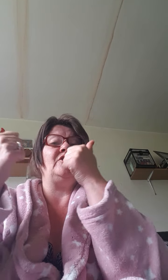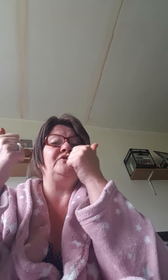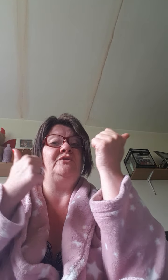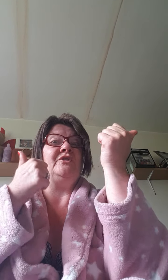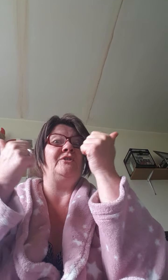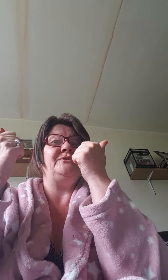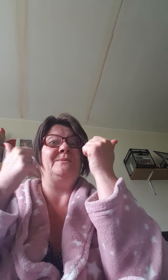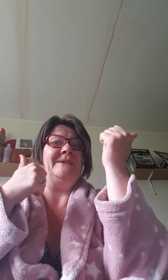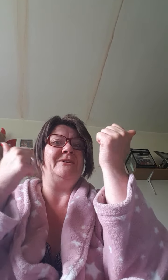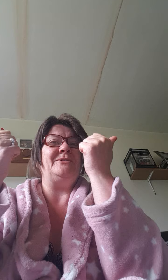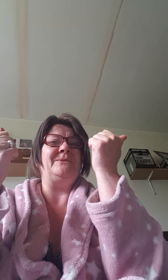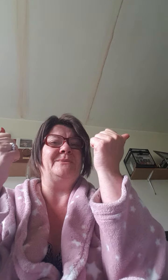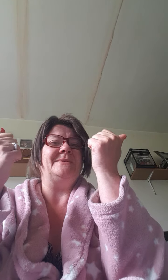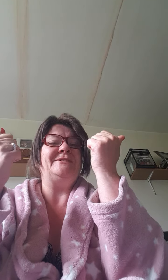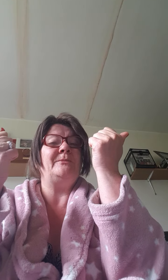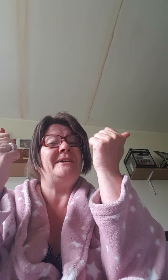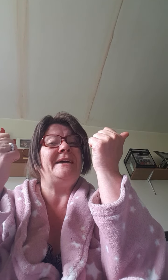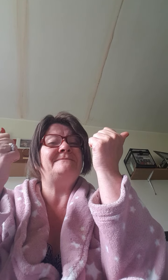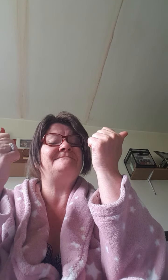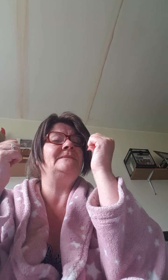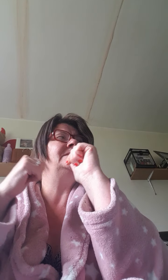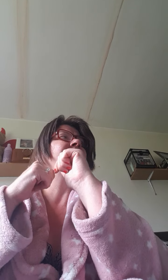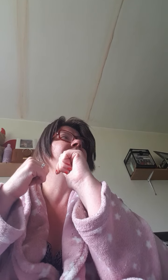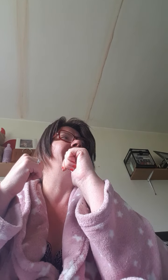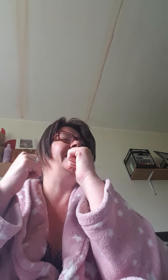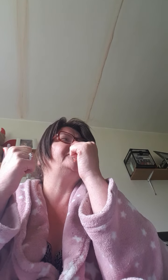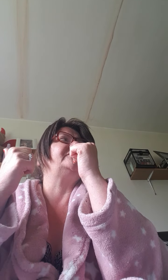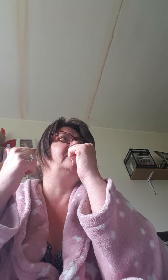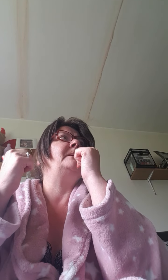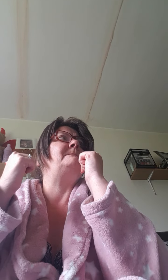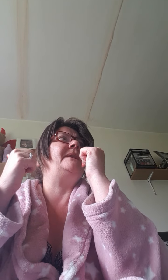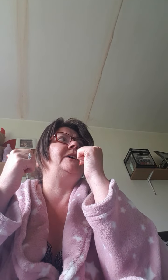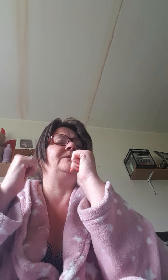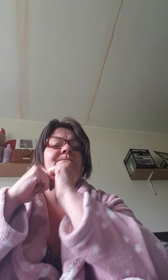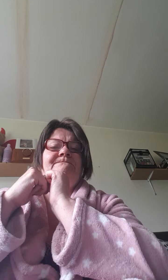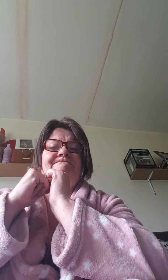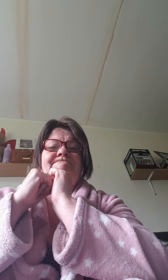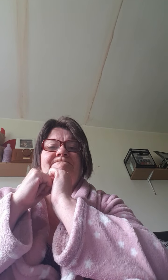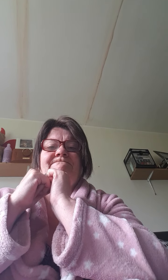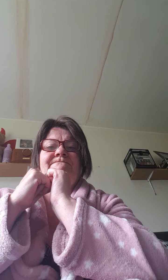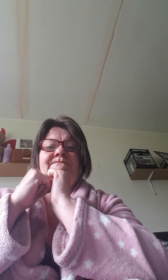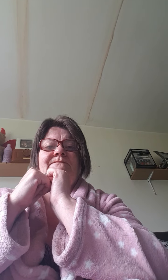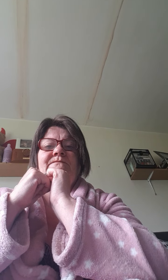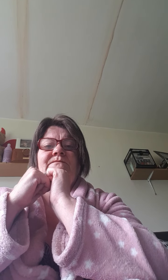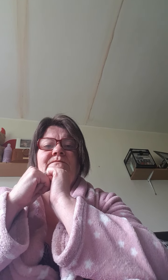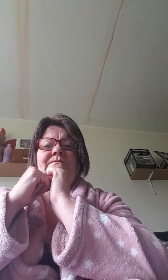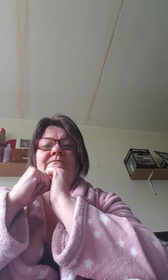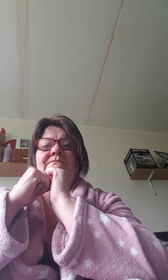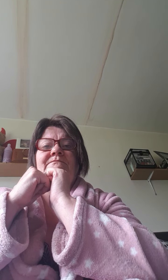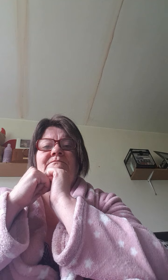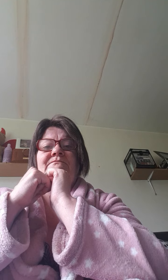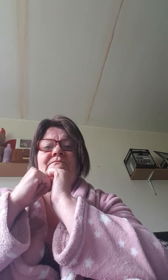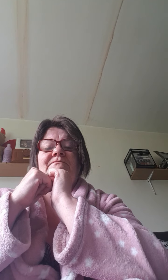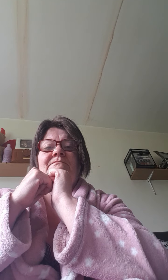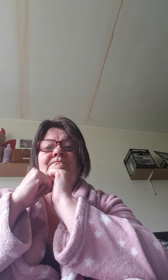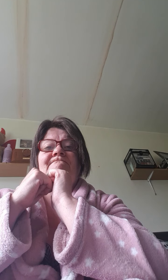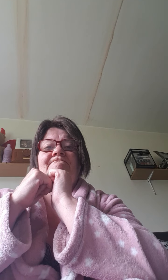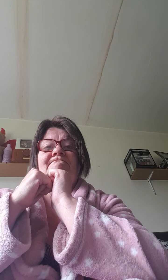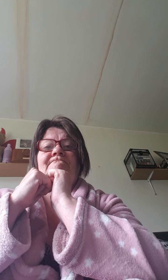do, but you gotta do all. You know what I'm saying? Alexa, play. Playing Bluetooth.